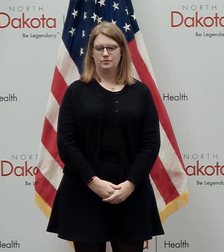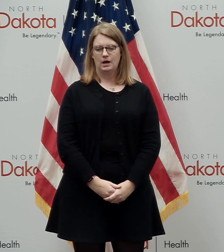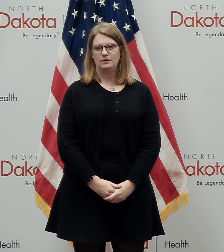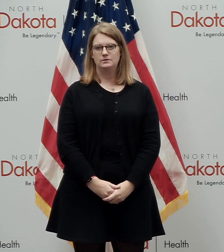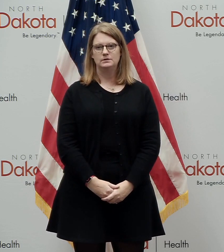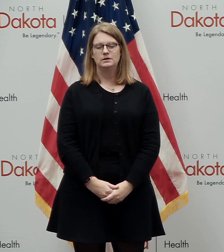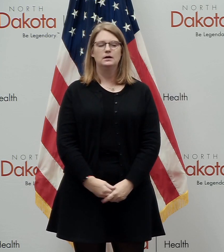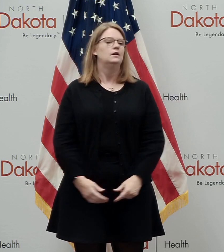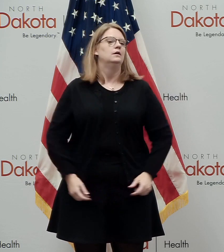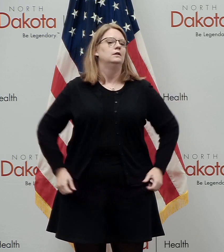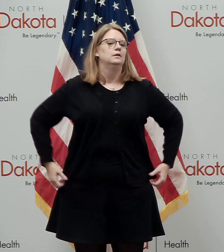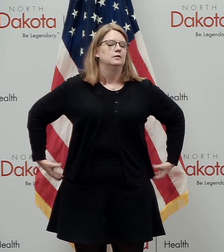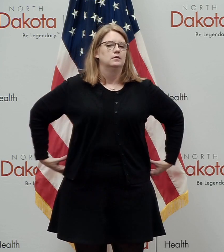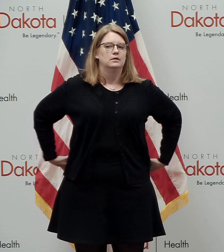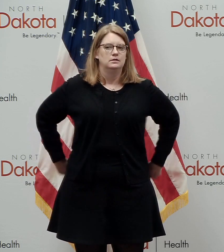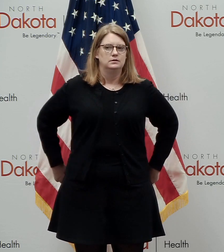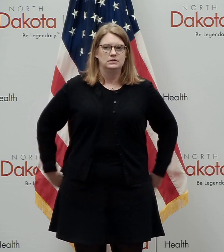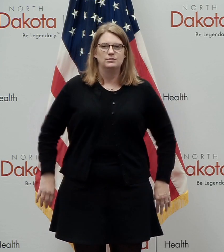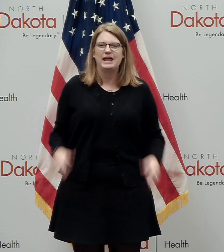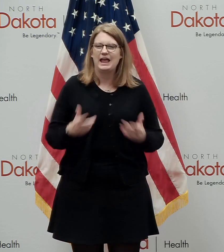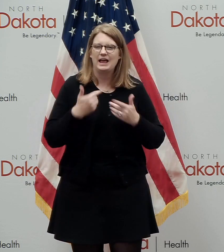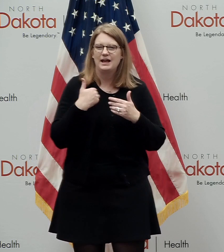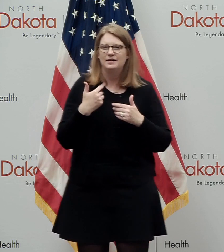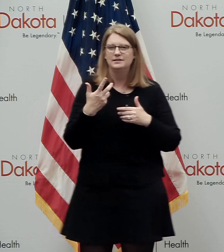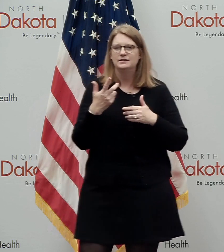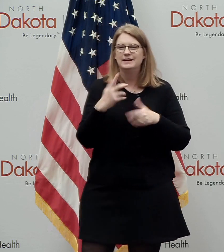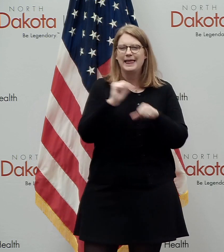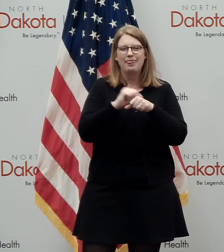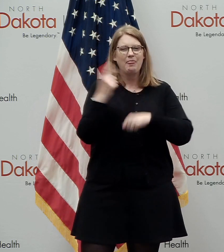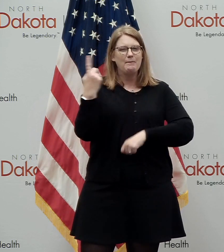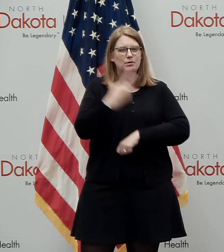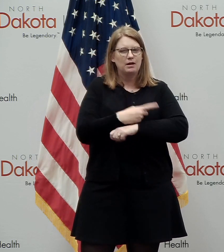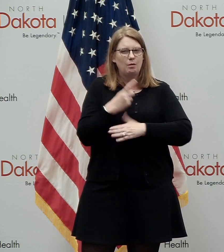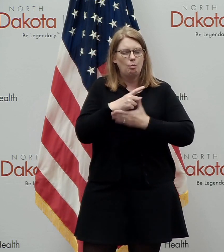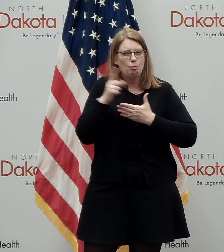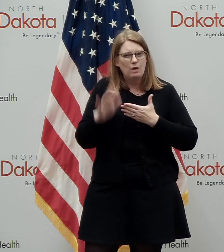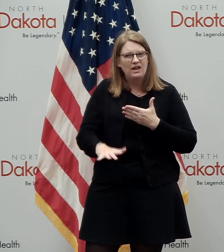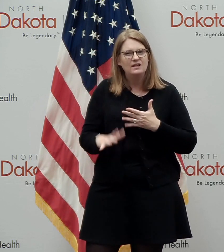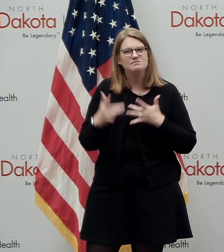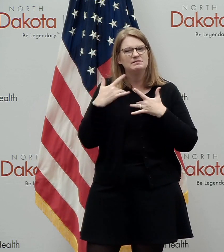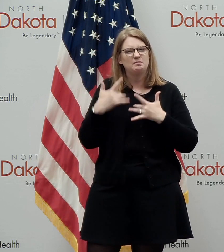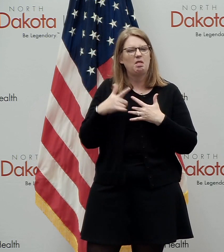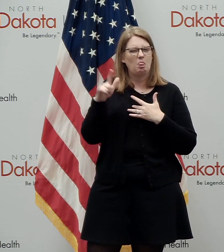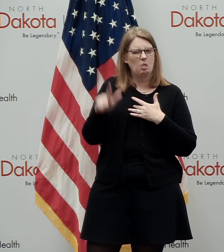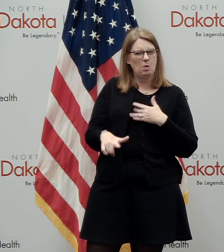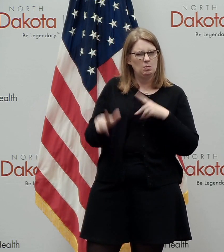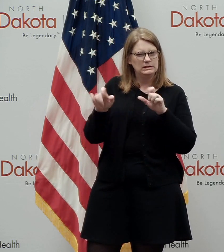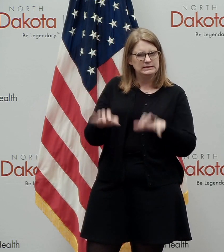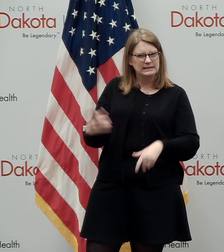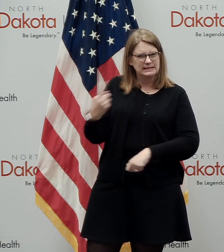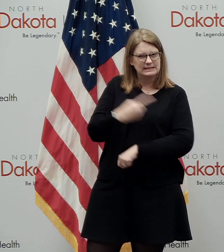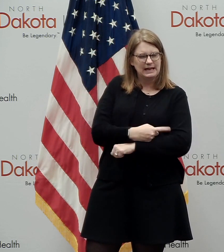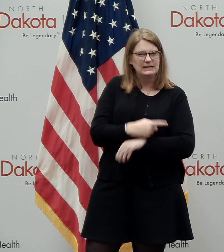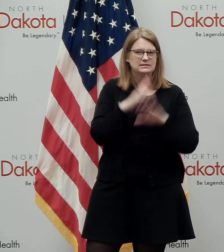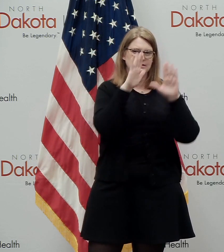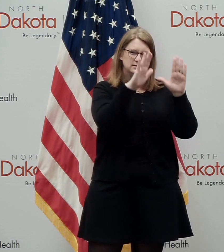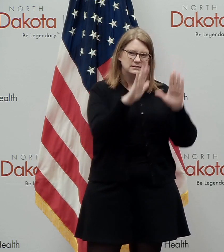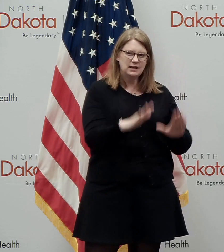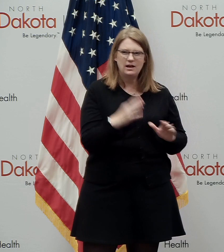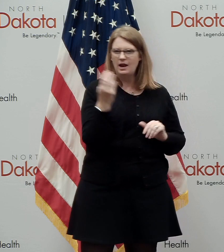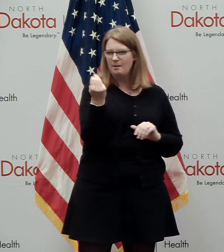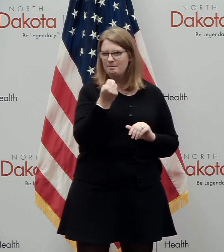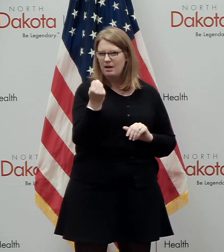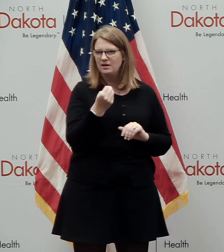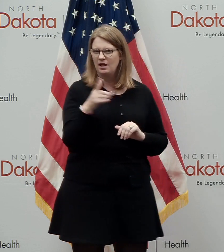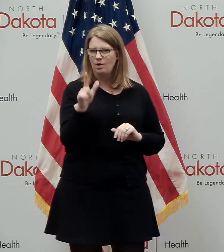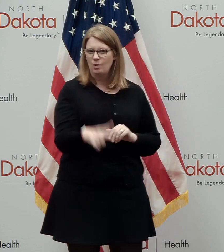And we did have a couple of low testing days over the Labor Day holiday weekend. On Sunday and Monday, we had some of our lowest days. I